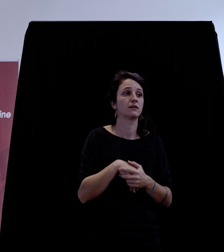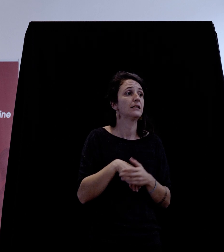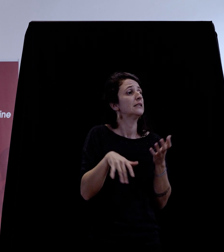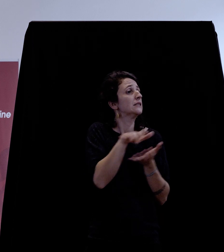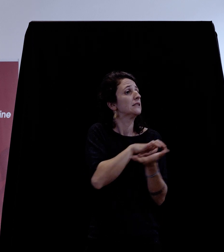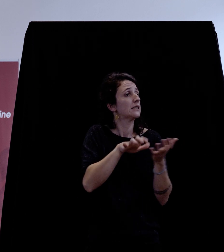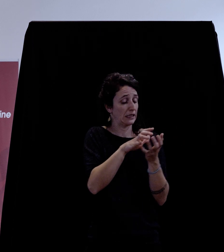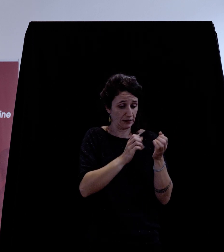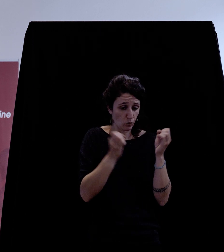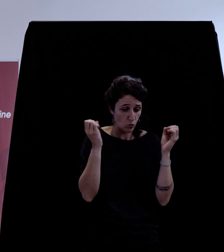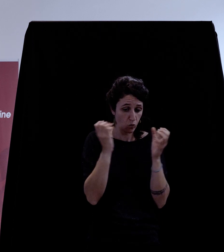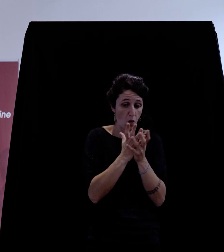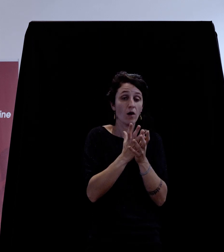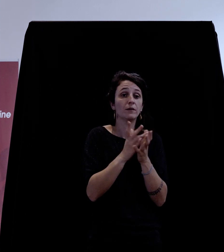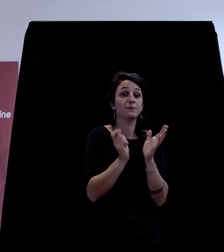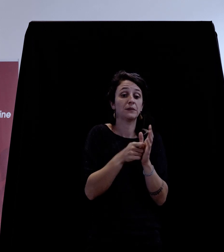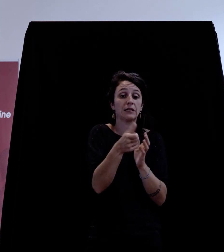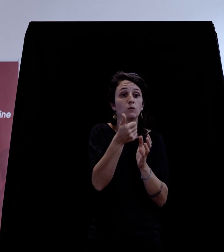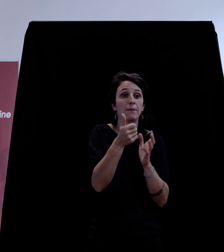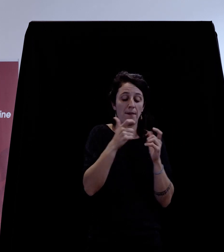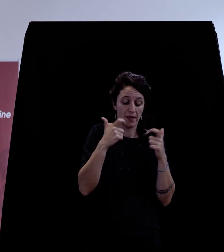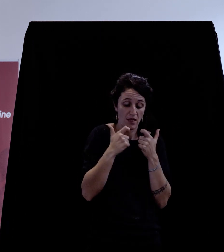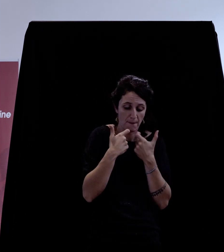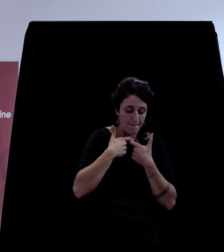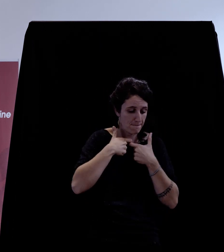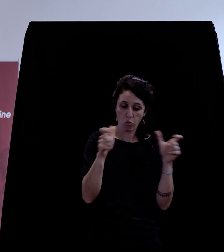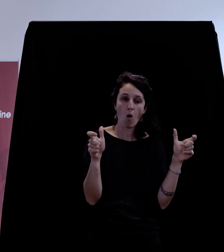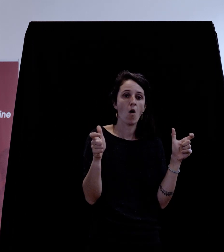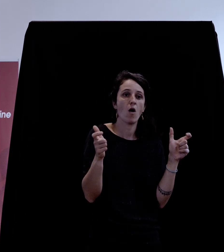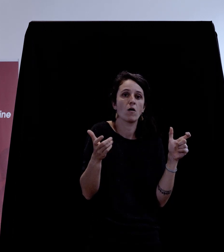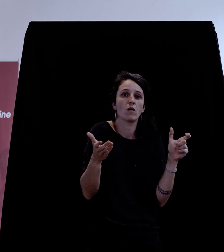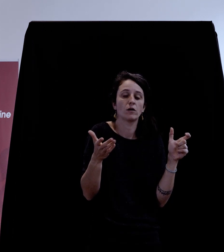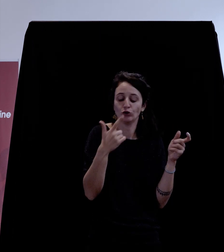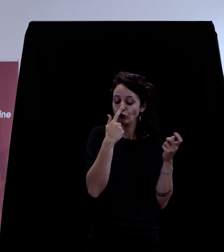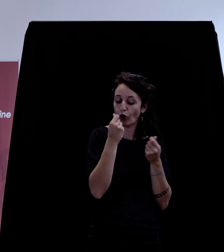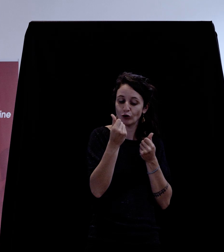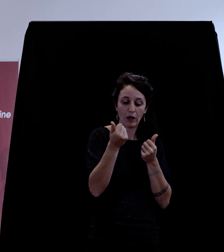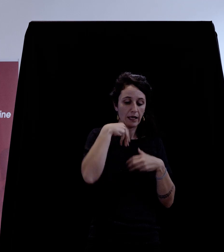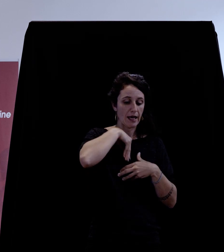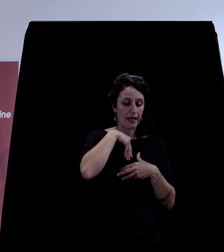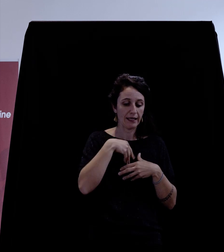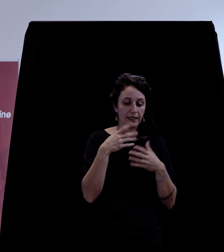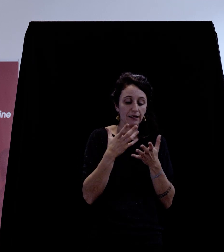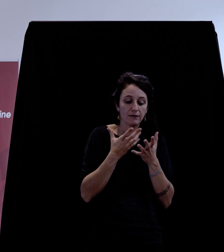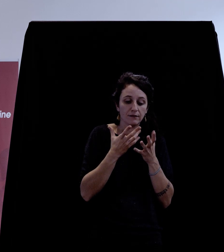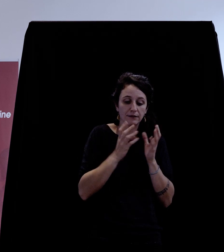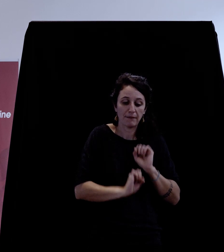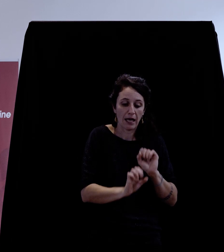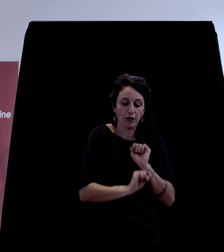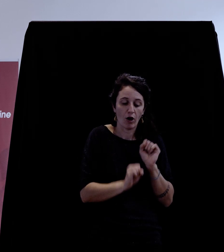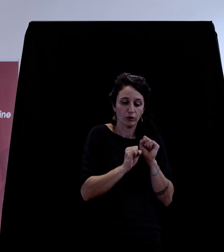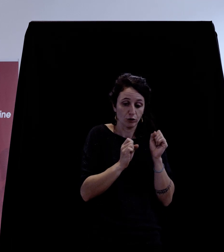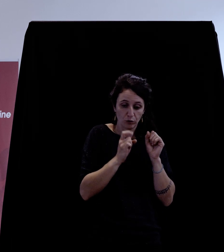control their behavior anymore. It's different from a temper tantrum where they're trying to get something. I watched a girl in a gym one time who had